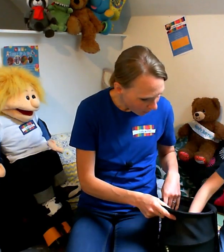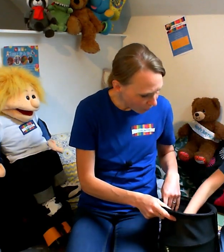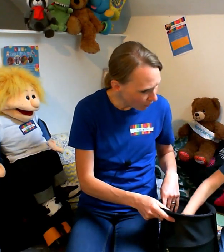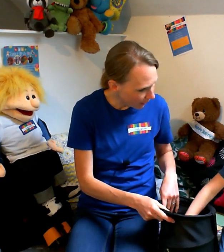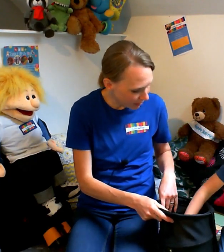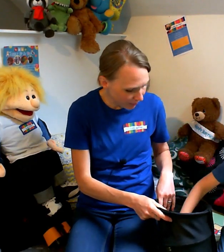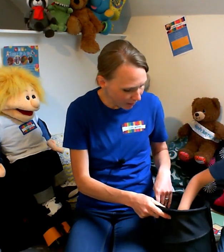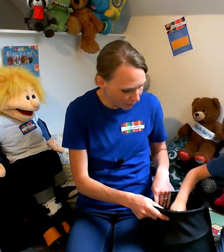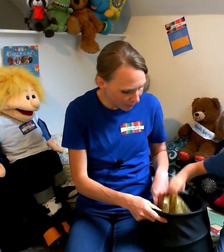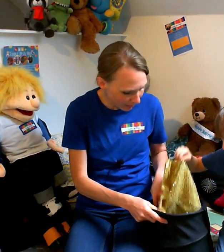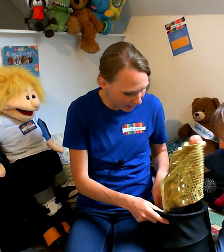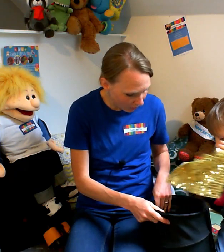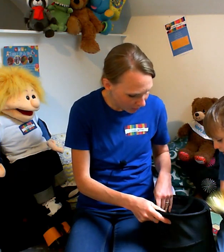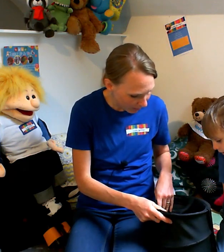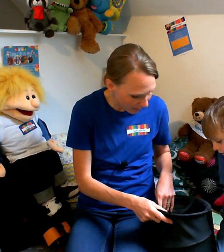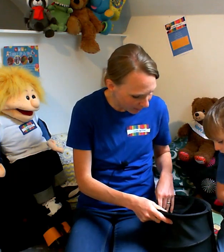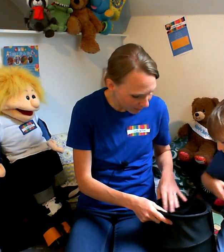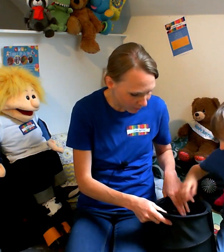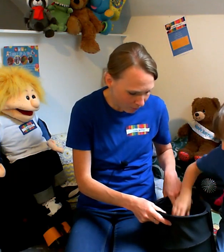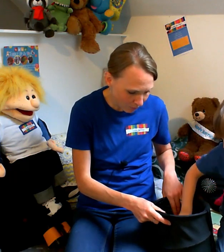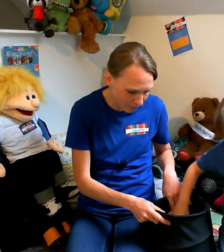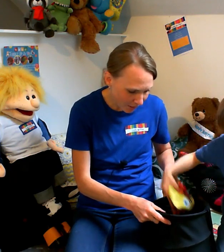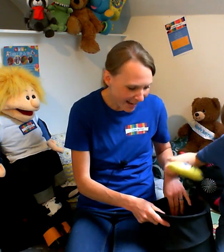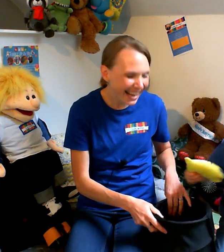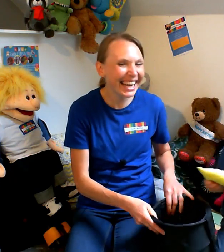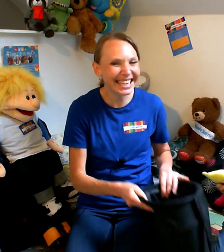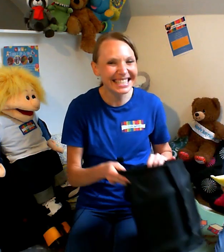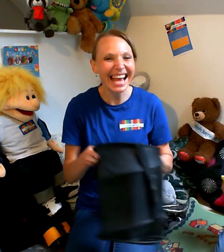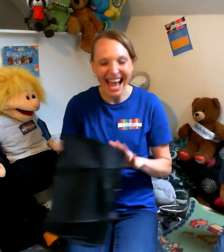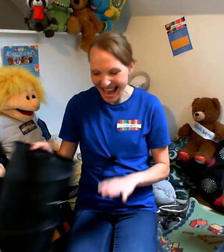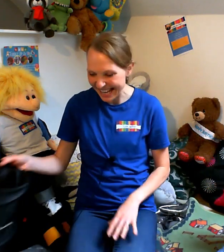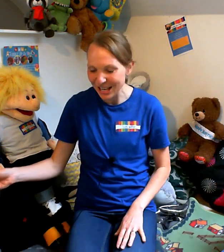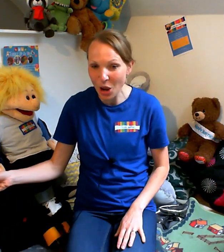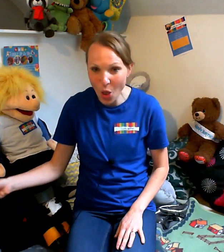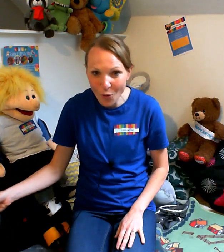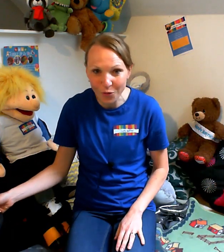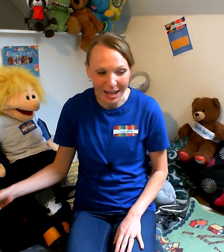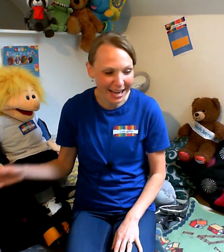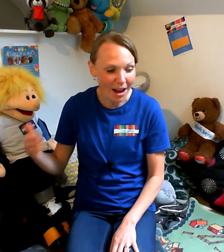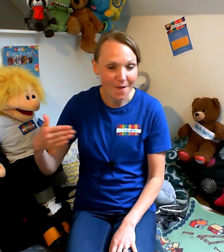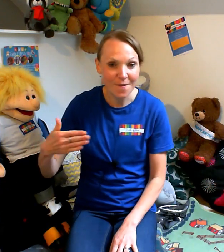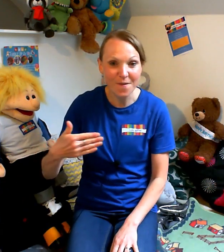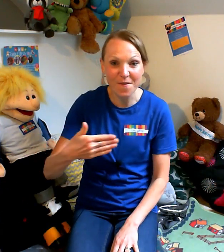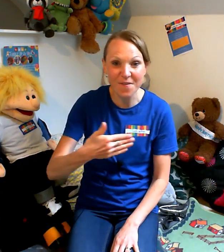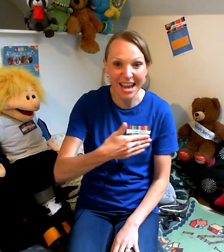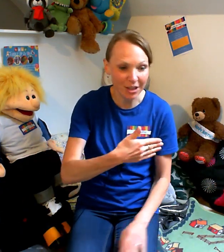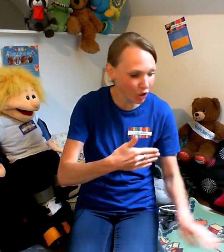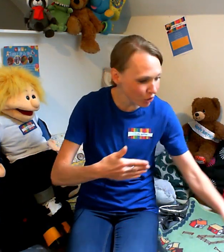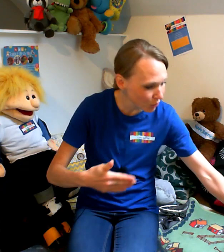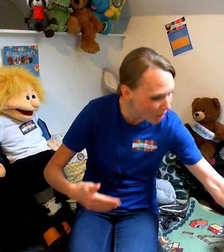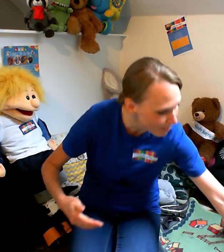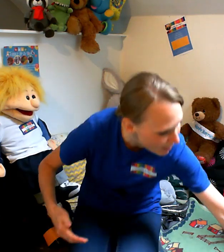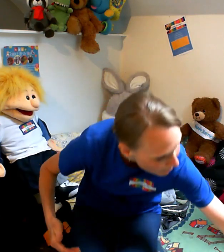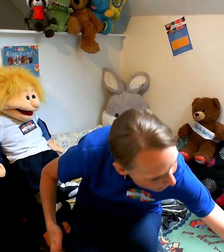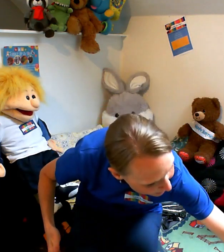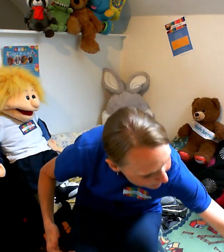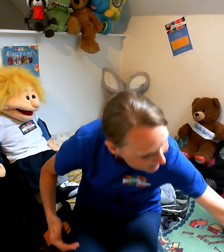Oh, I don't know. Could it be an octopus? Ooh. A fish. It's a lovely fish. Could you show people though, sweetie?